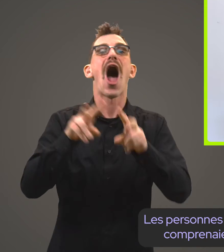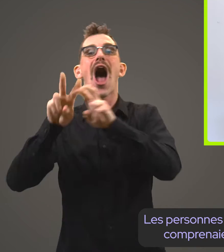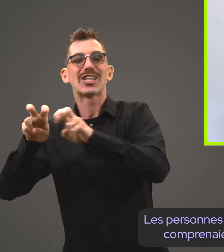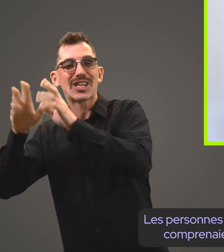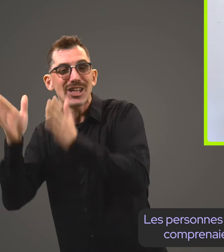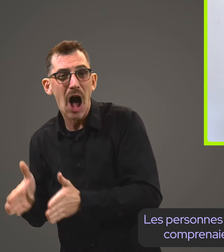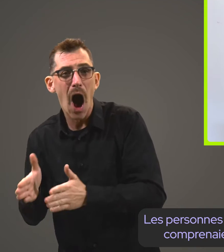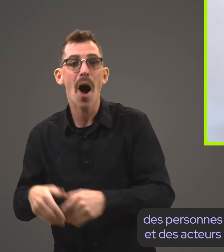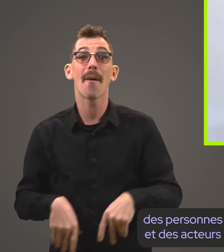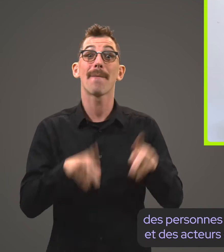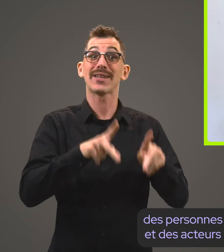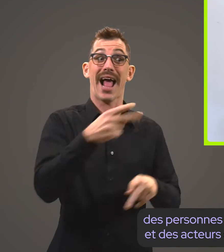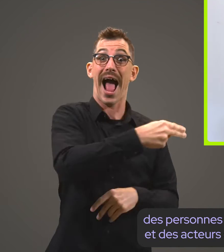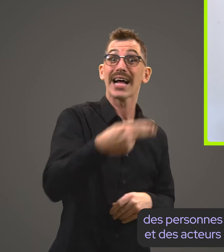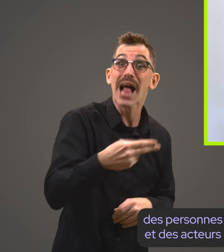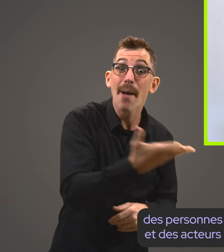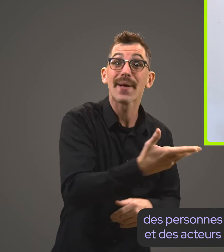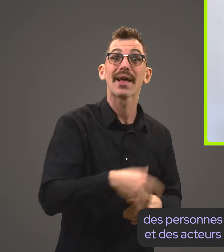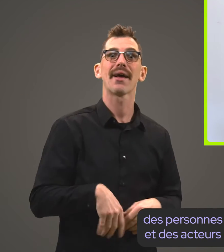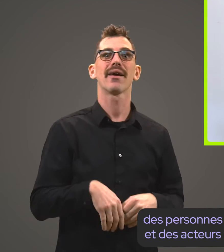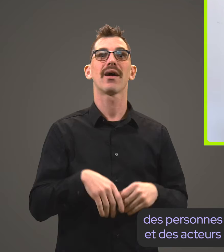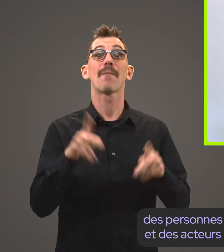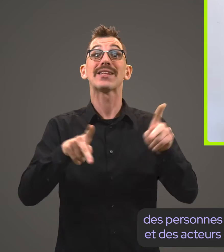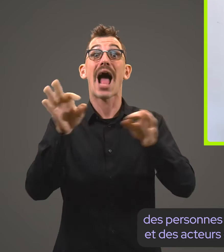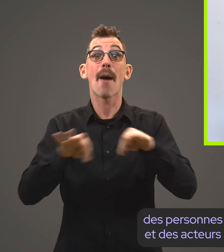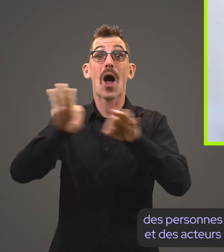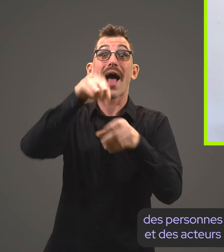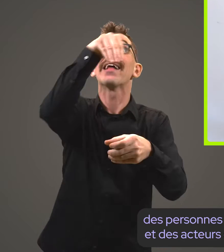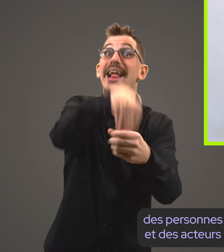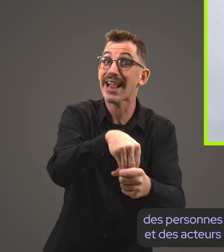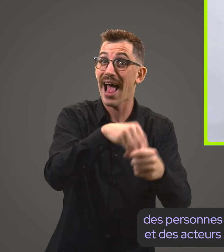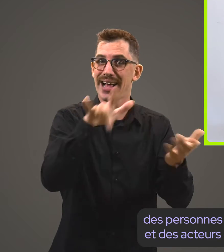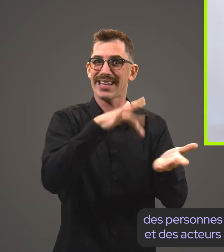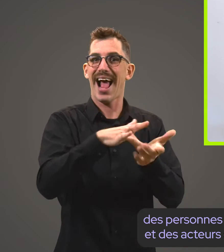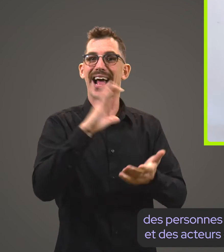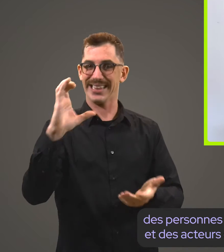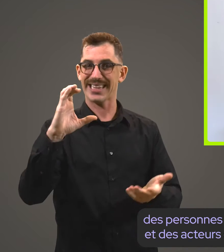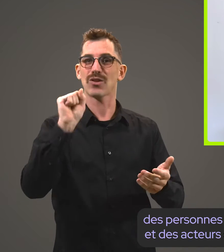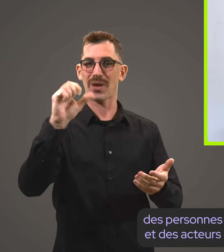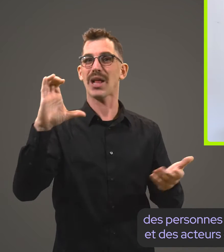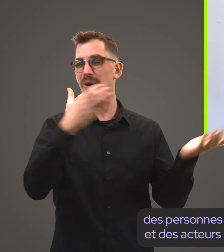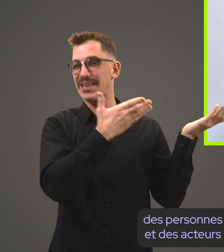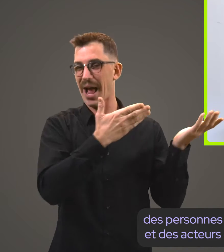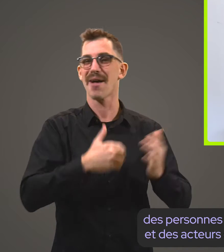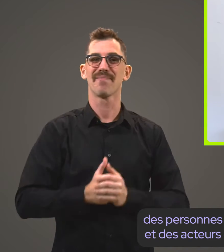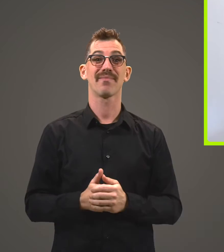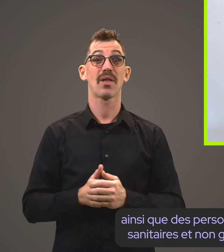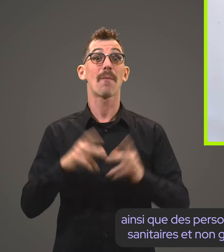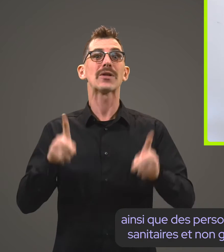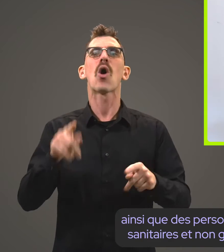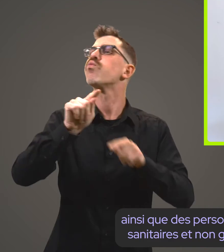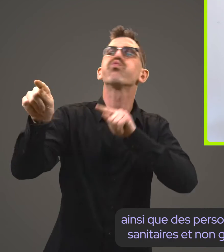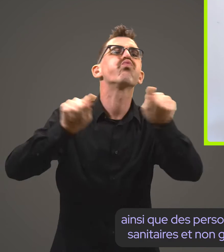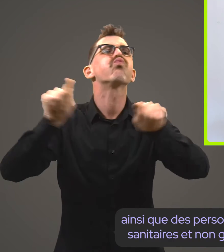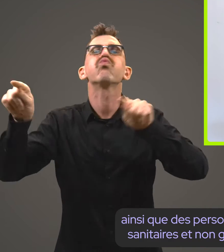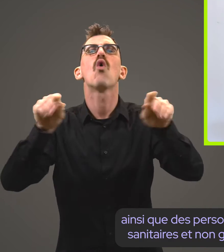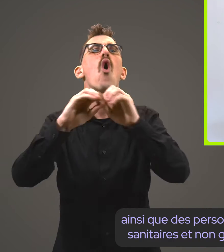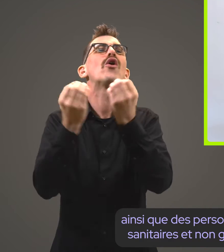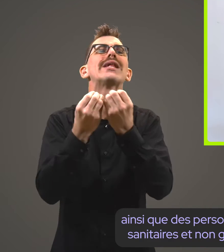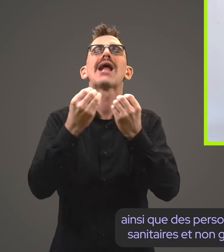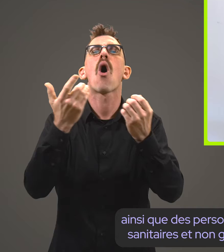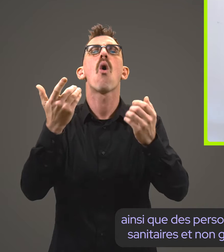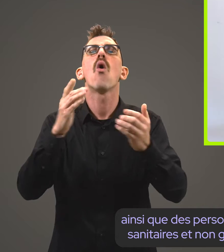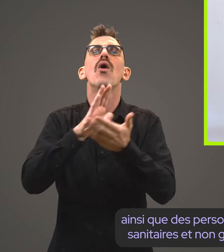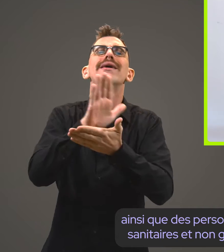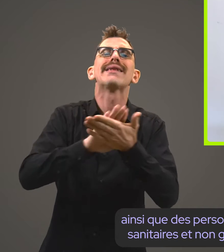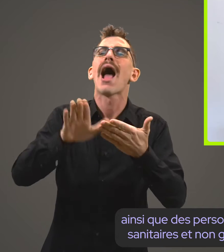included researchers, individuals with lived experience, and key stakeholders from the Segal Center, as well as those from local